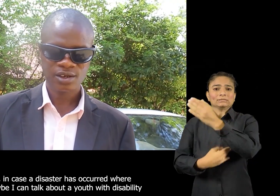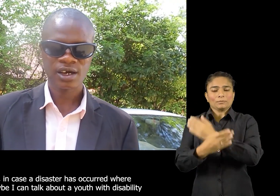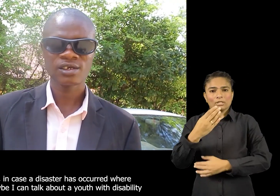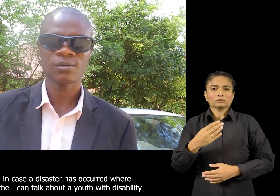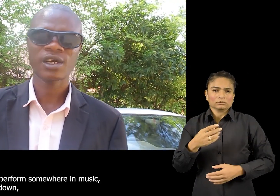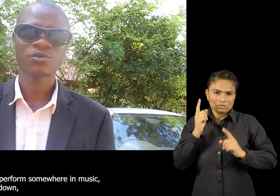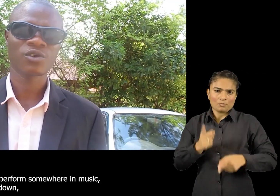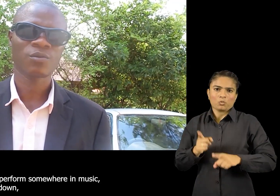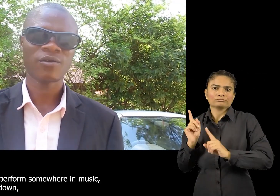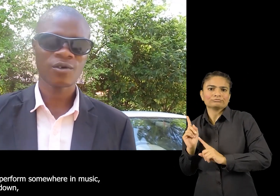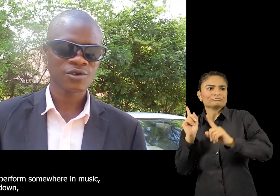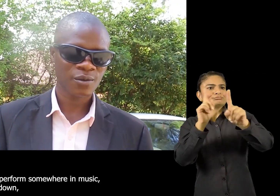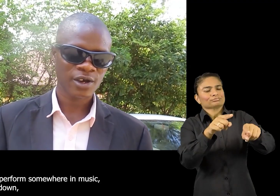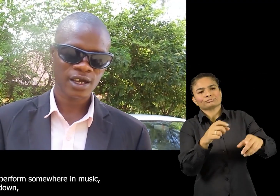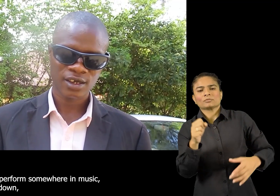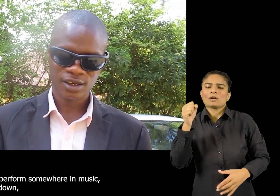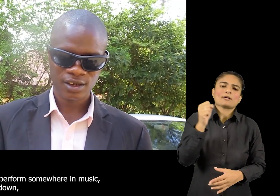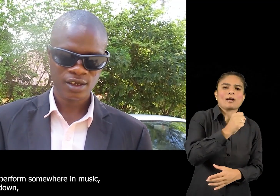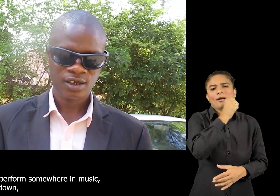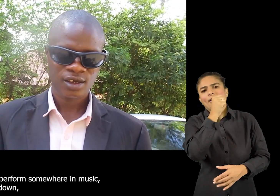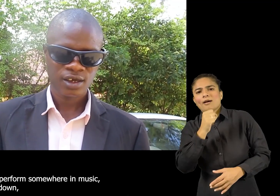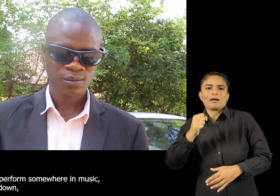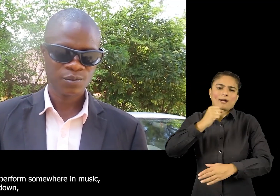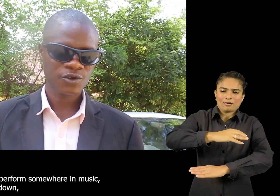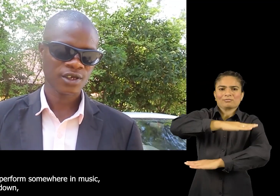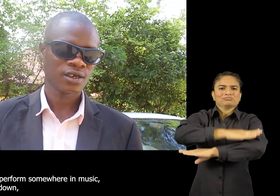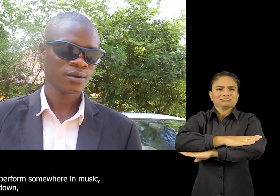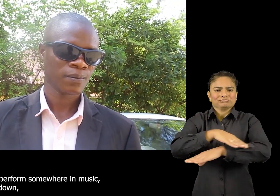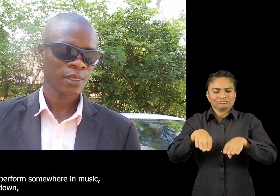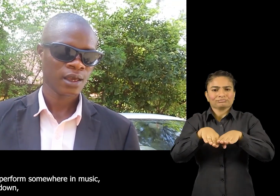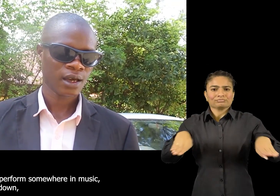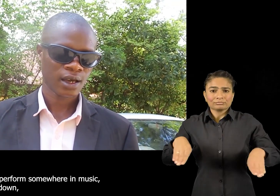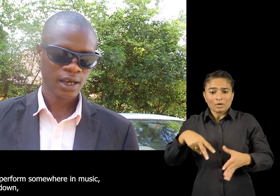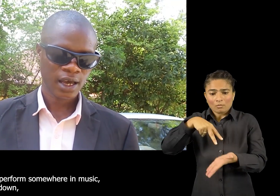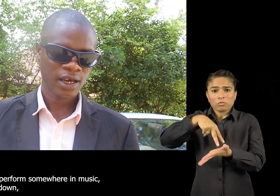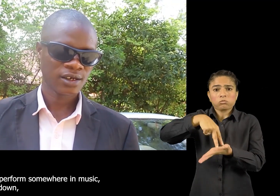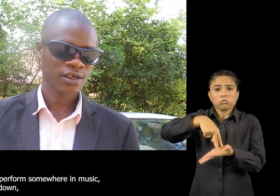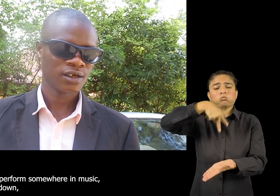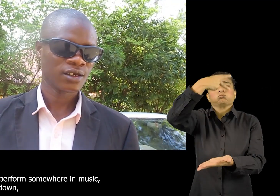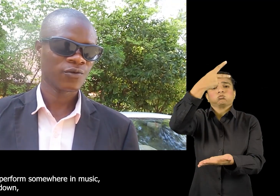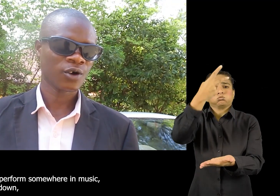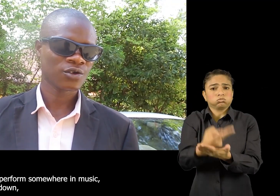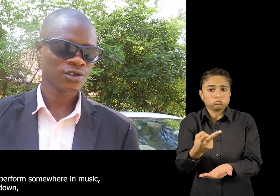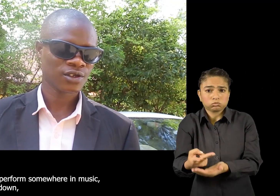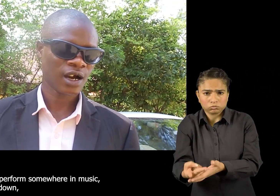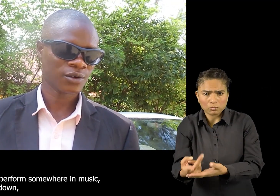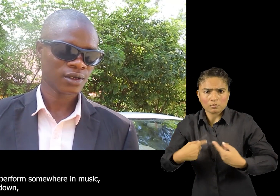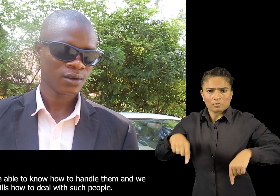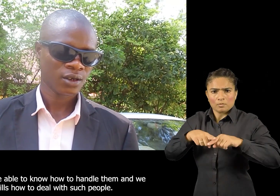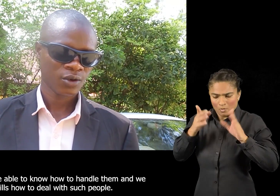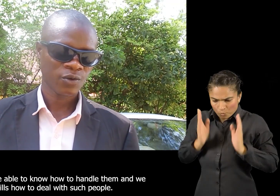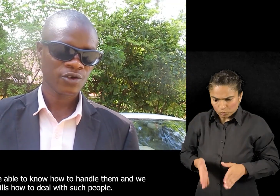a youth with a disability has gone to perform somewhere in music and he falls